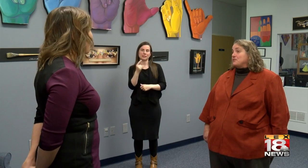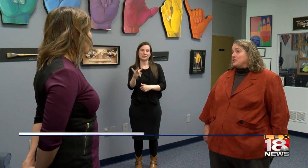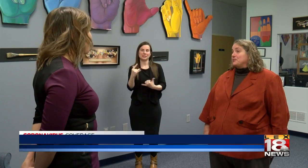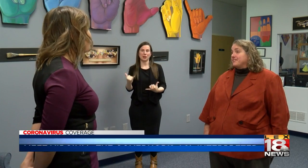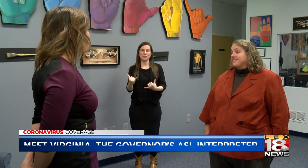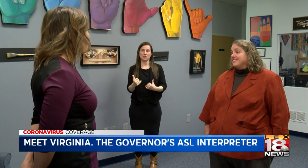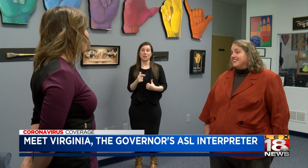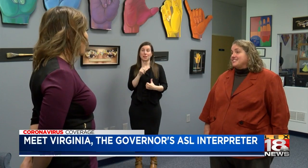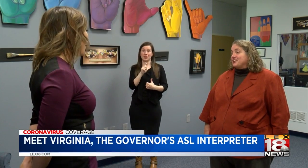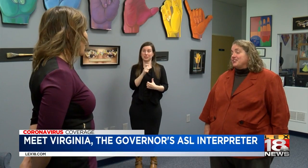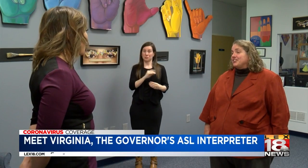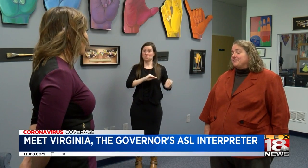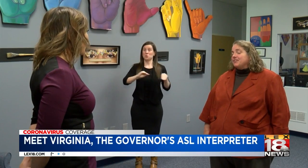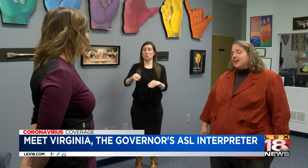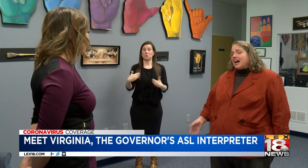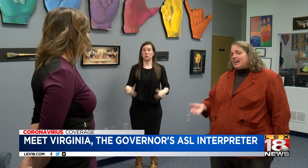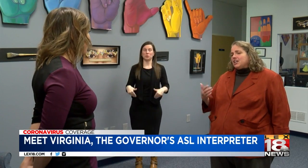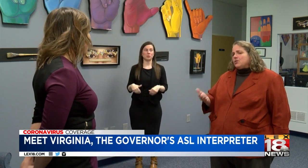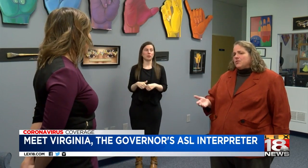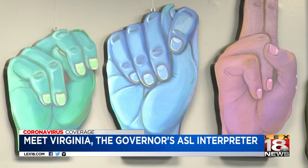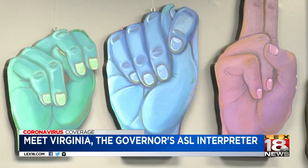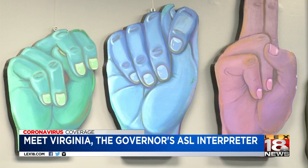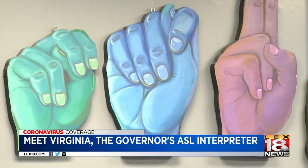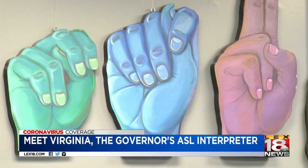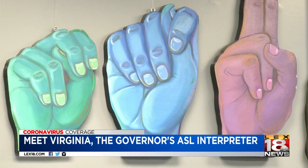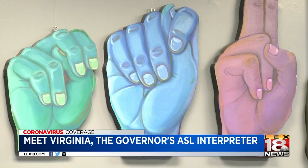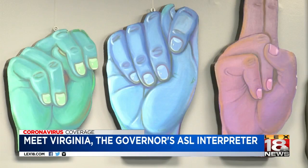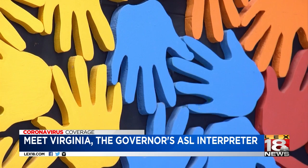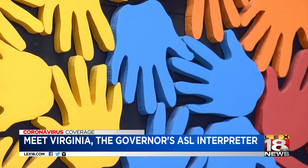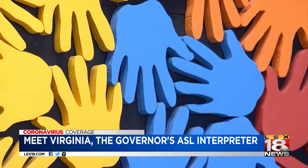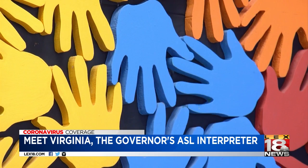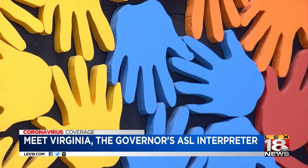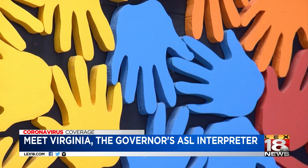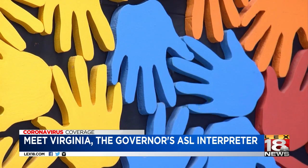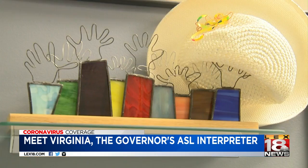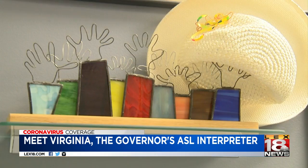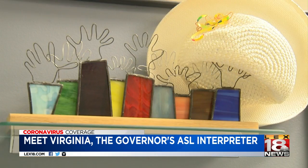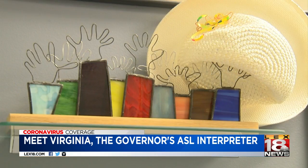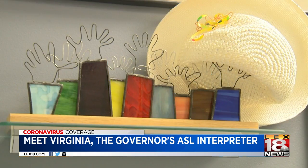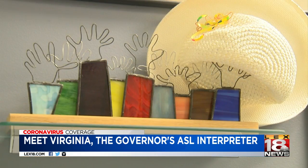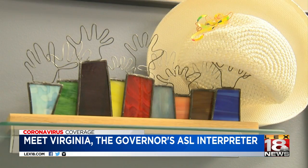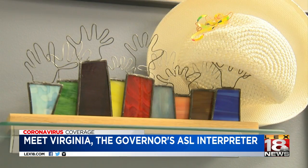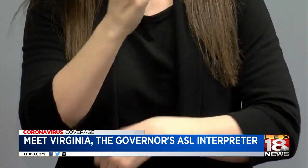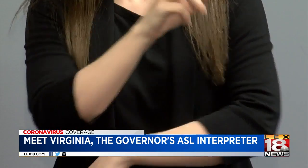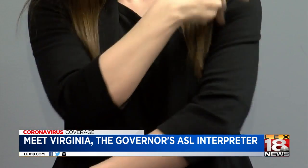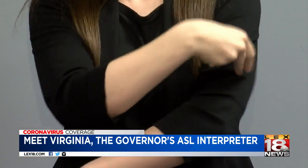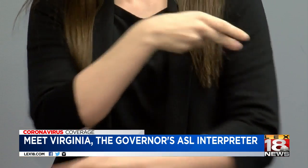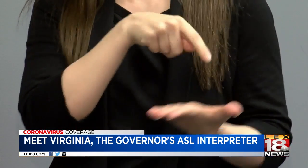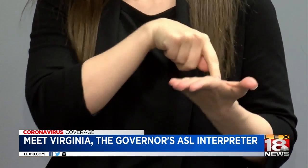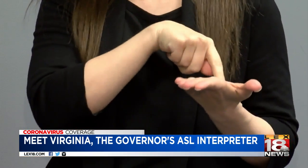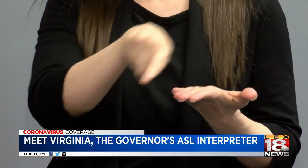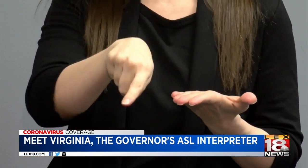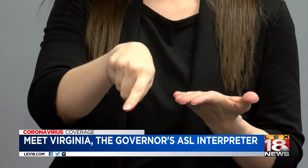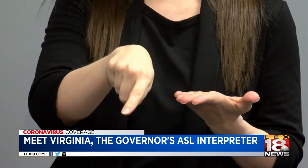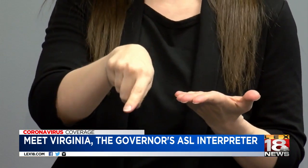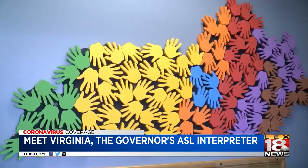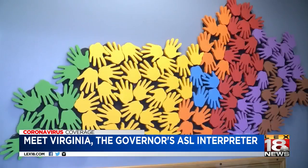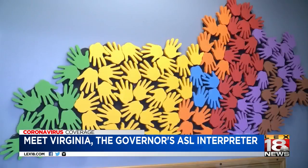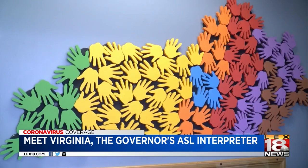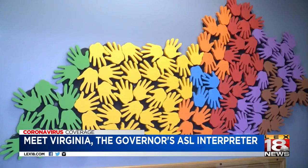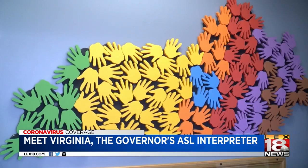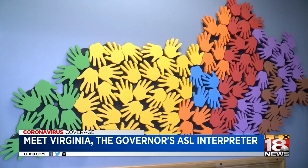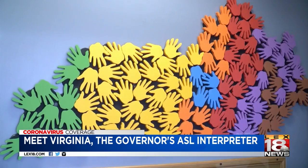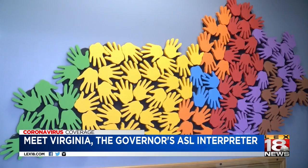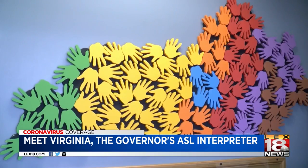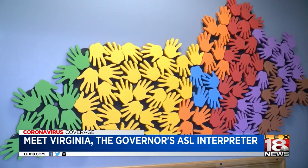Meet Virginia Moore, a certified sign language interpreter. Virginia says it's more than her hand movements that are important